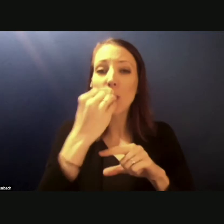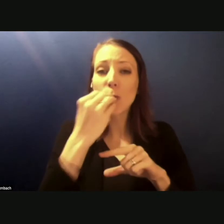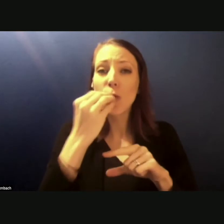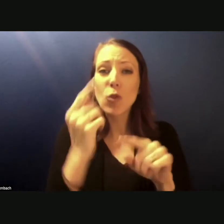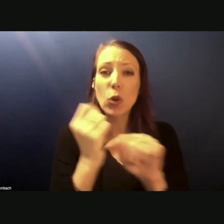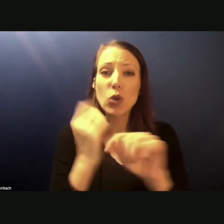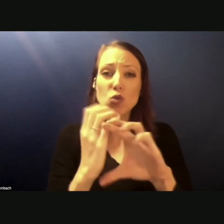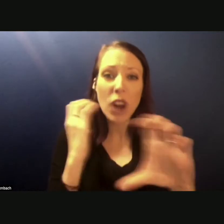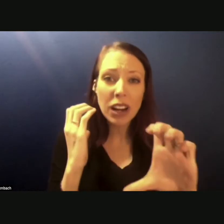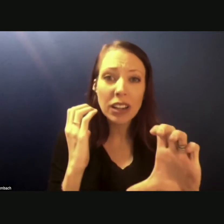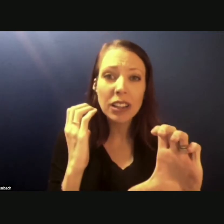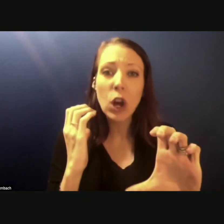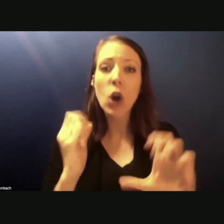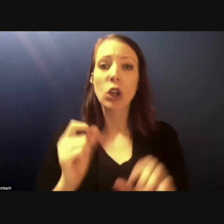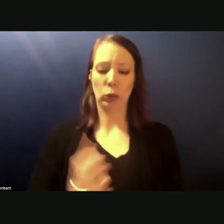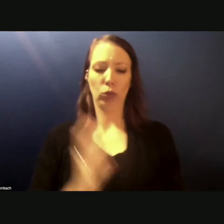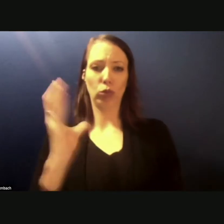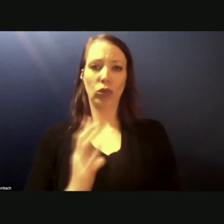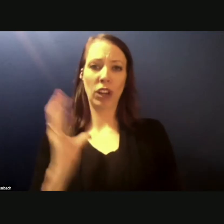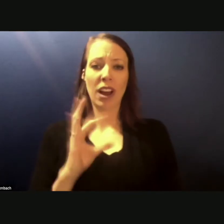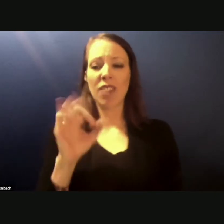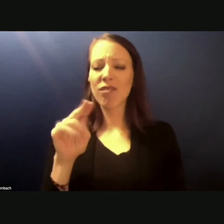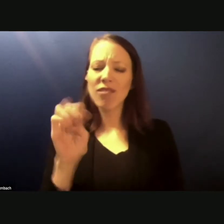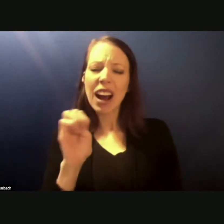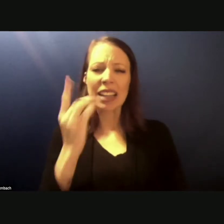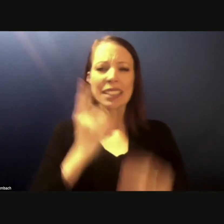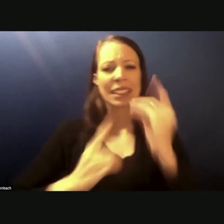like AAA fine dining award-winning banquet facilities.